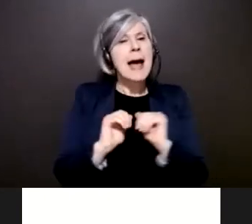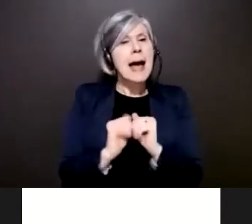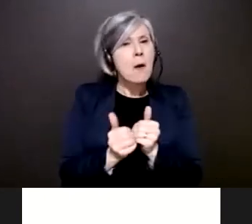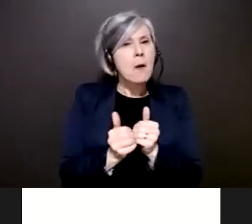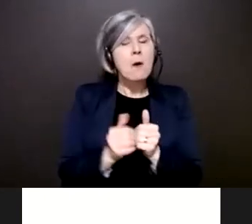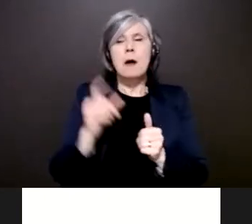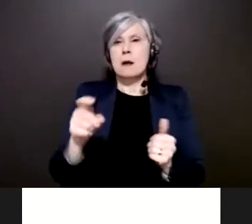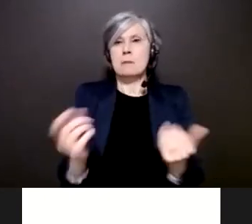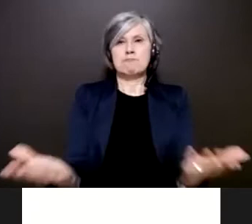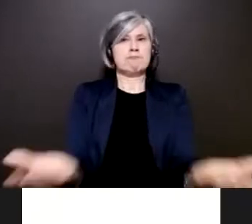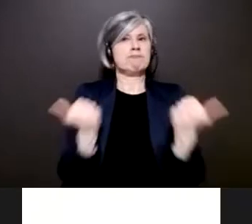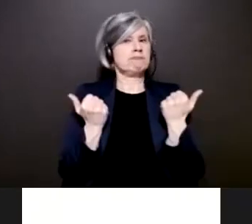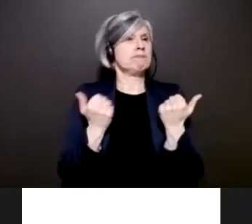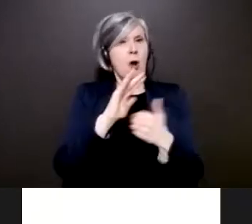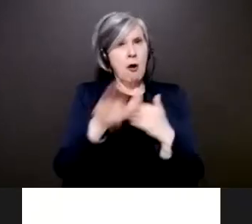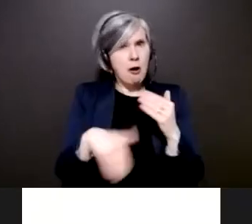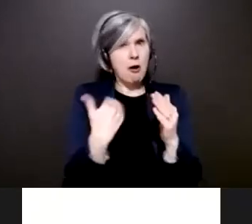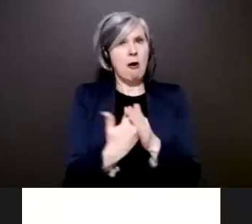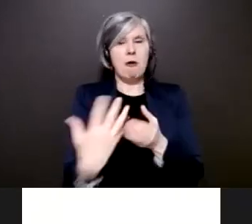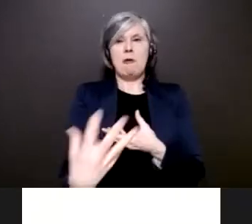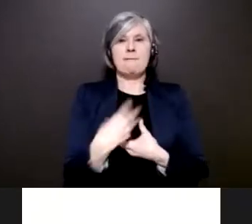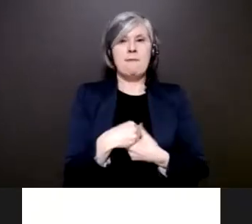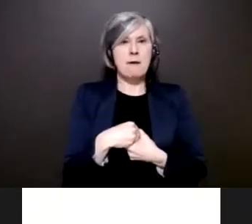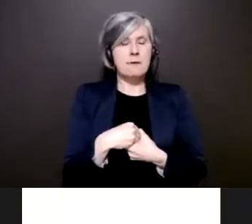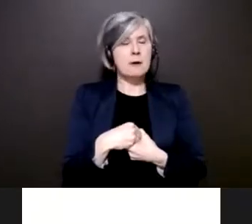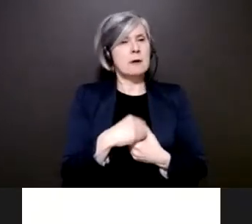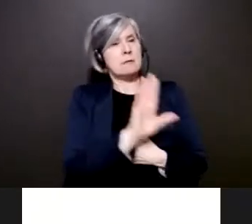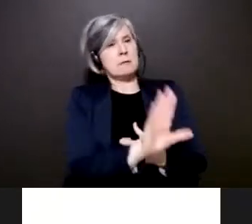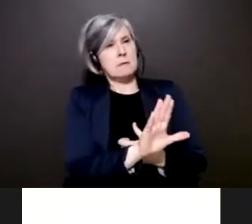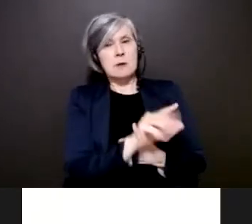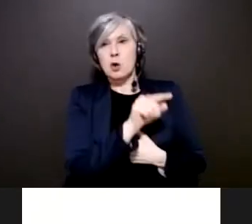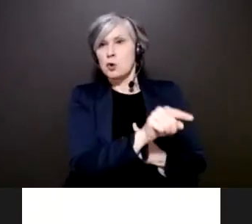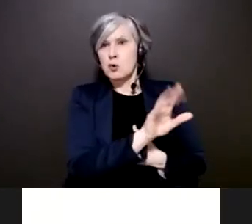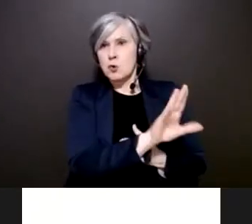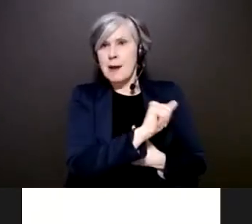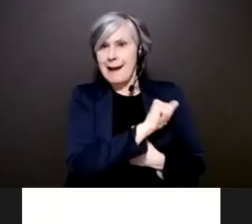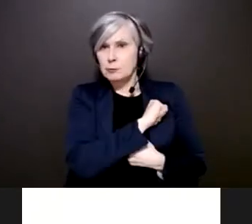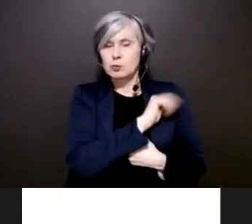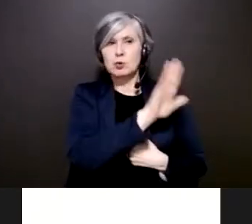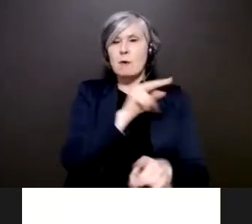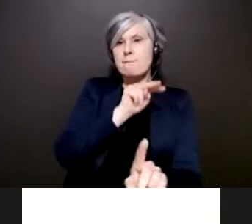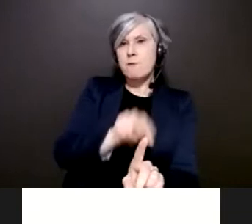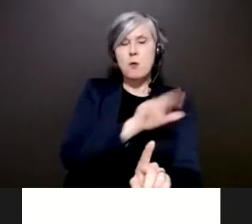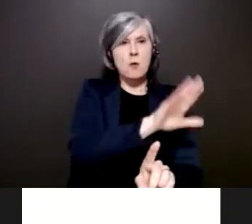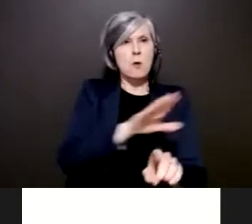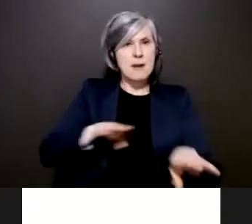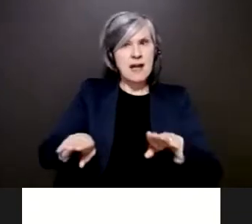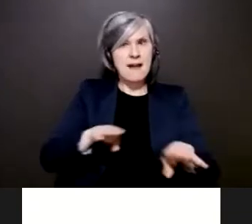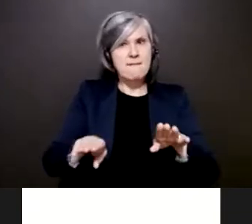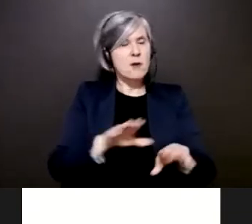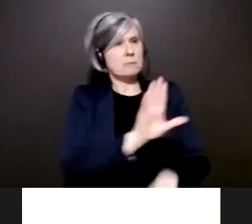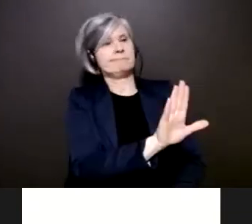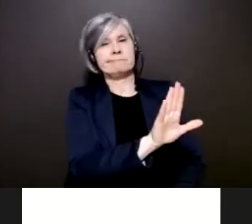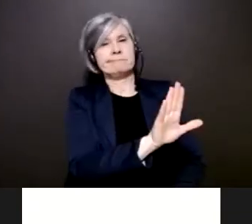Canadians change the way they think, the way they feel, and the way they behave in a more positive way towards